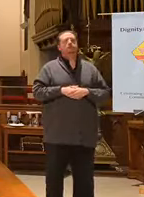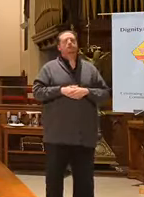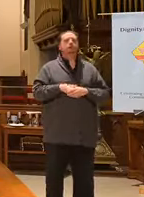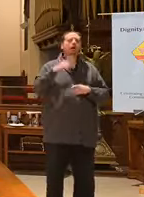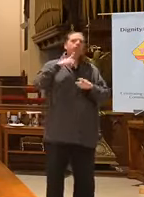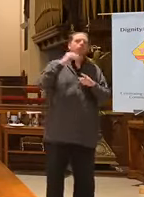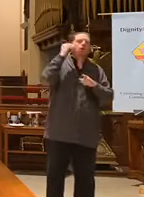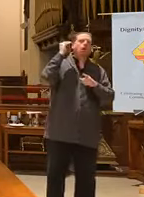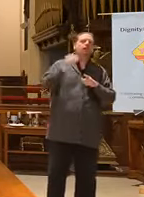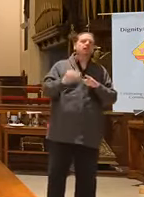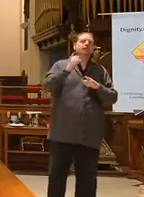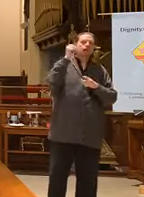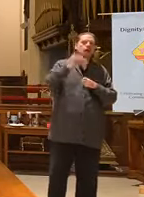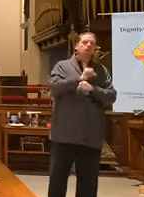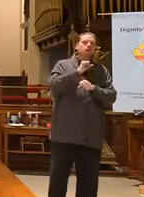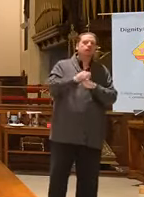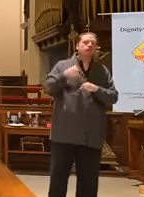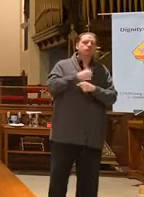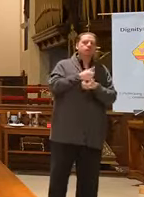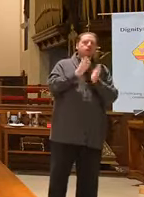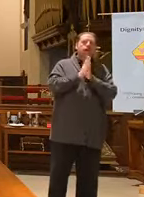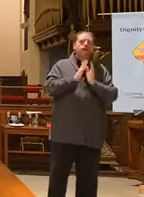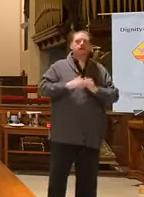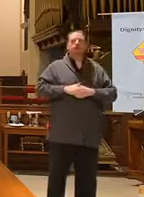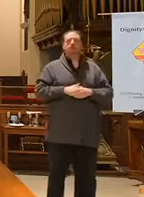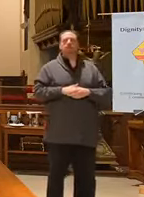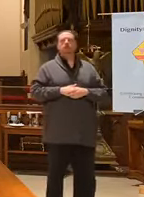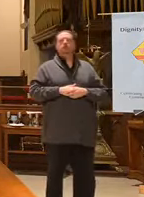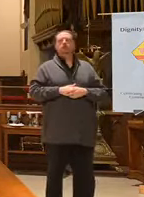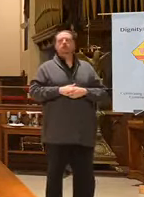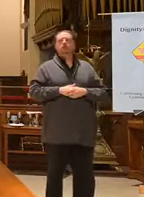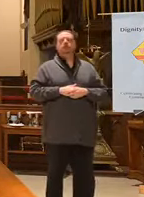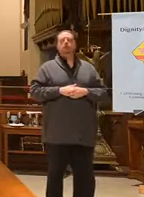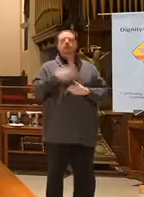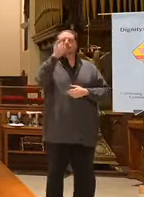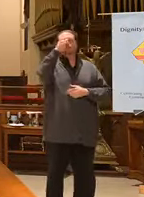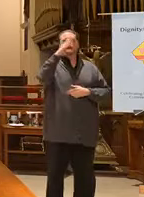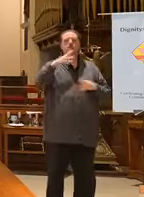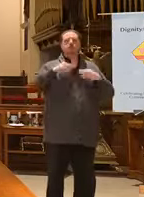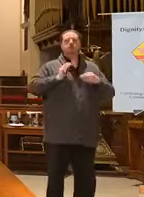For the homeless and the unemployed. We pray.